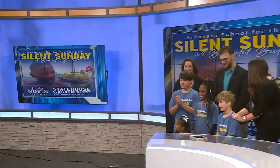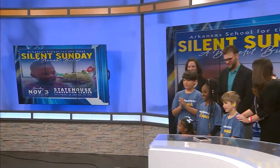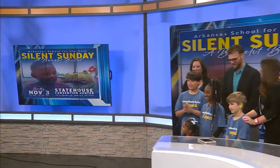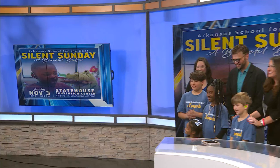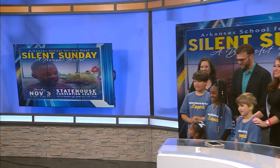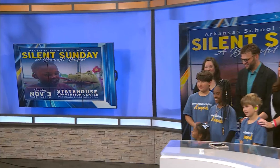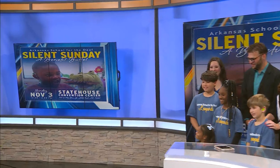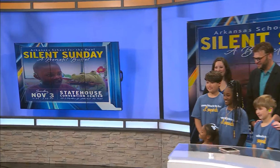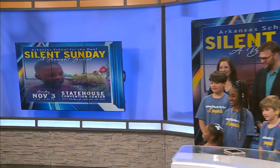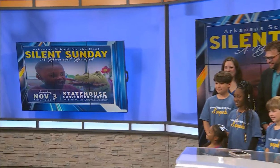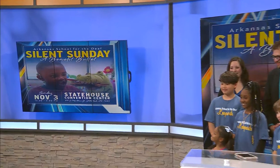Thank you.